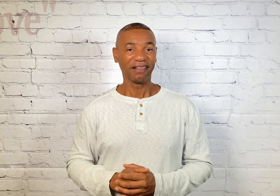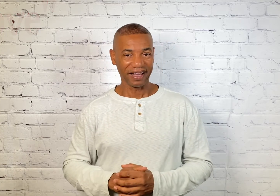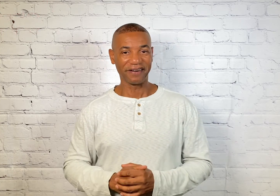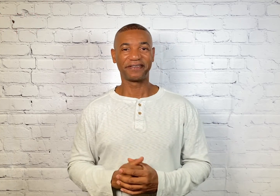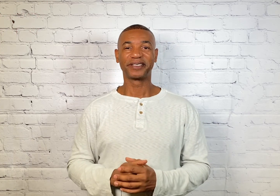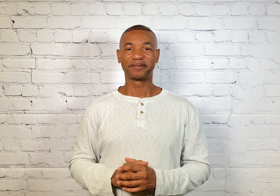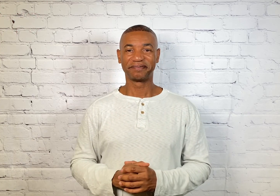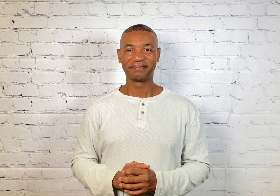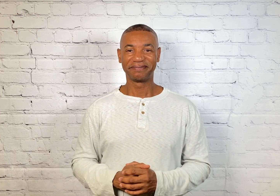love.